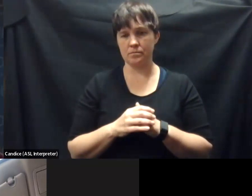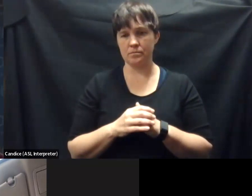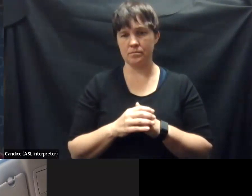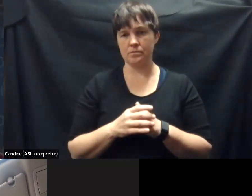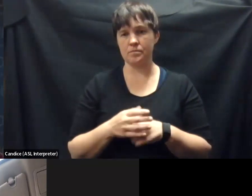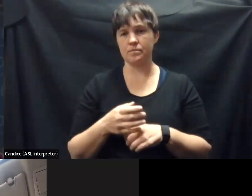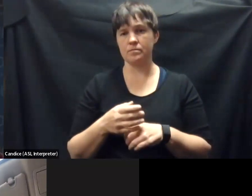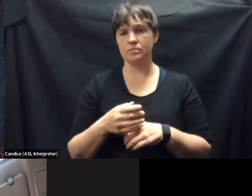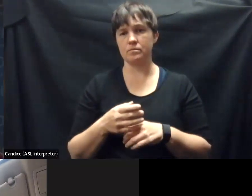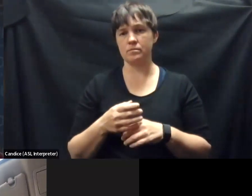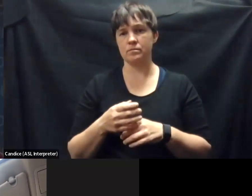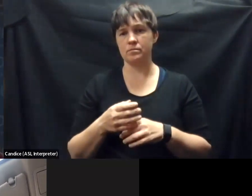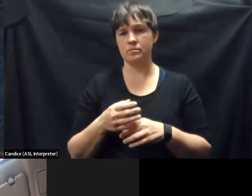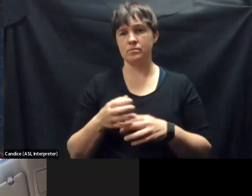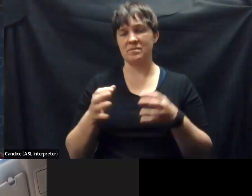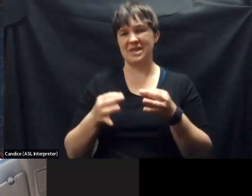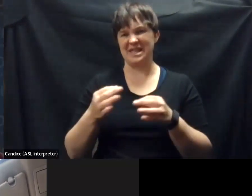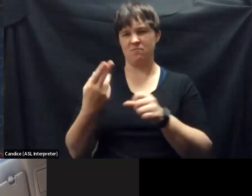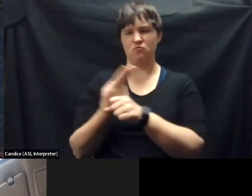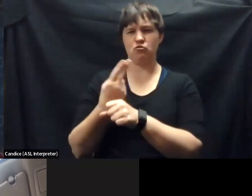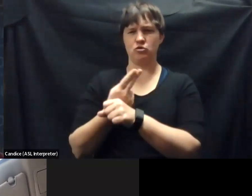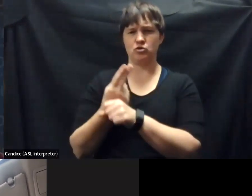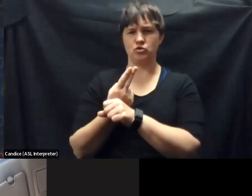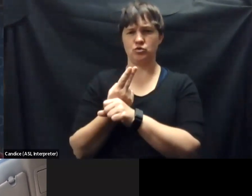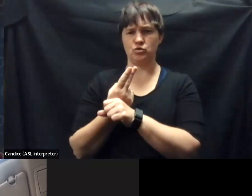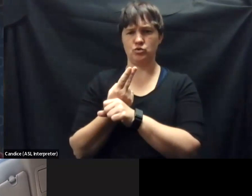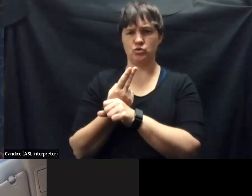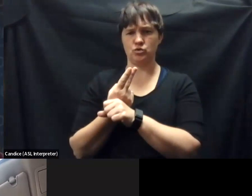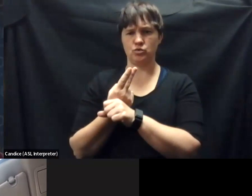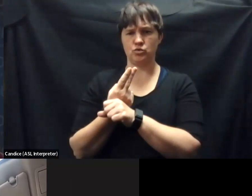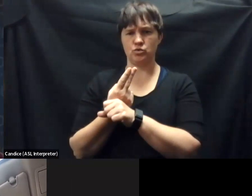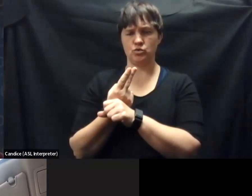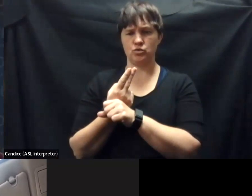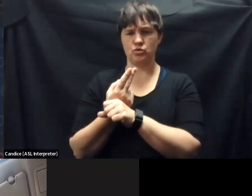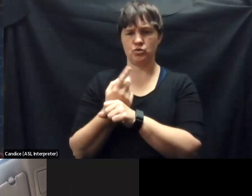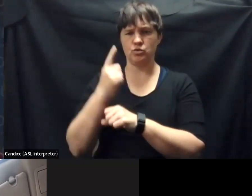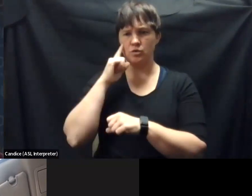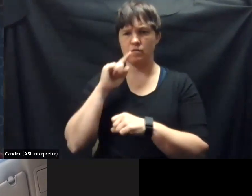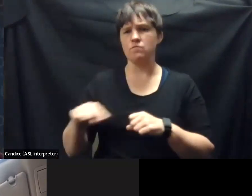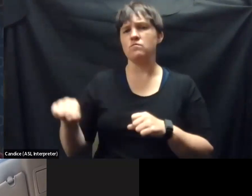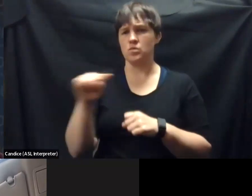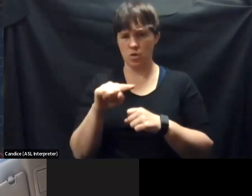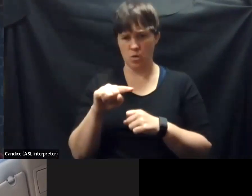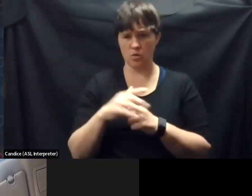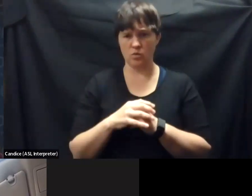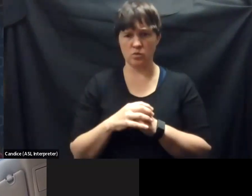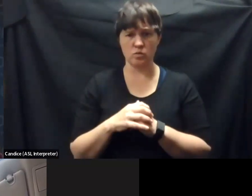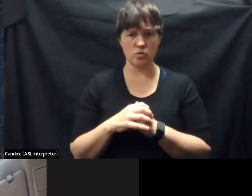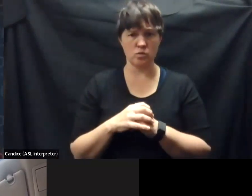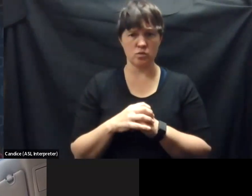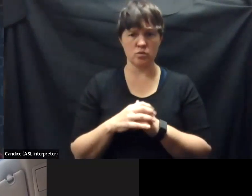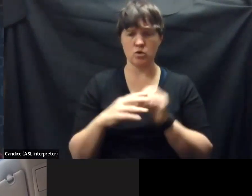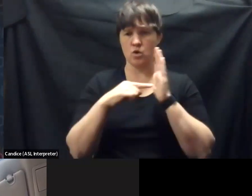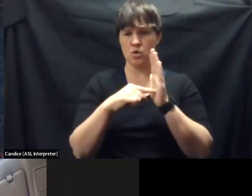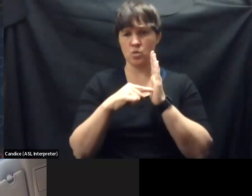to use for the tour with Representative Grassley of the golf course. So